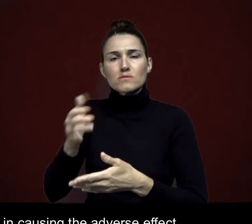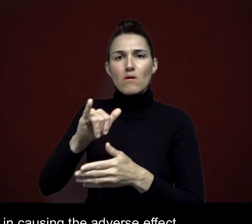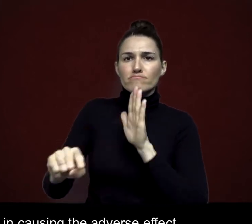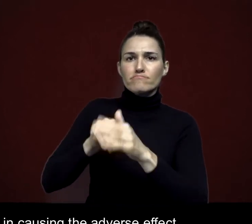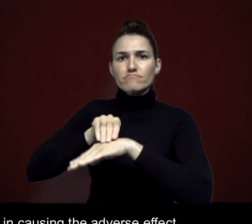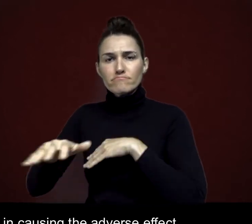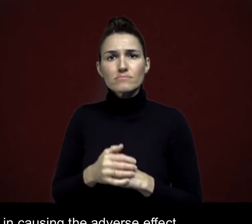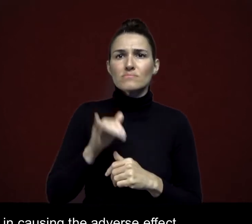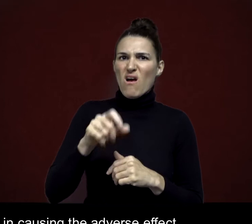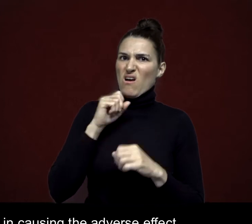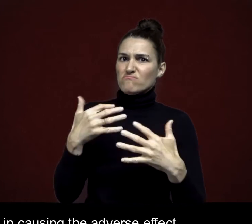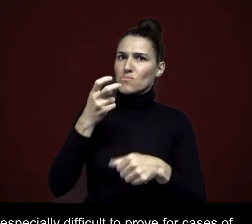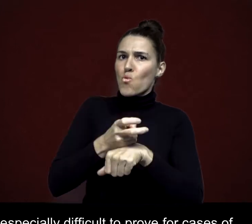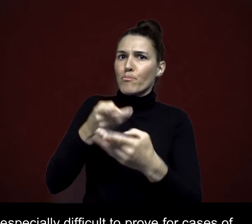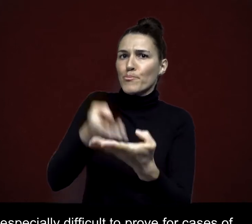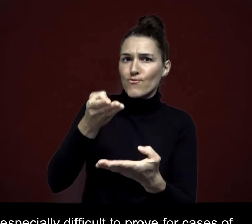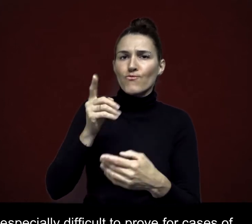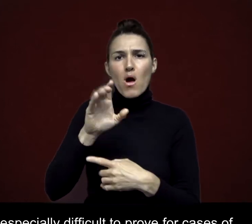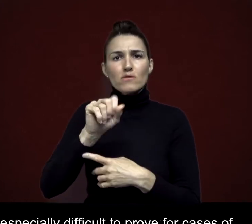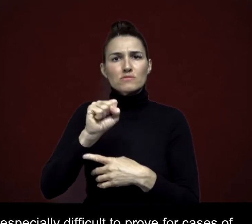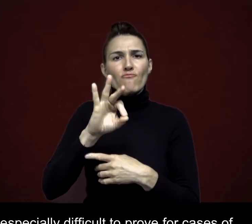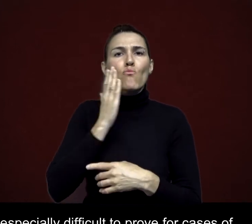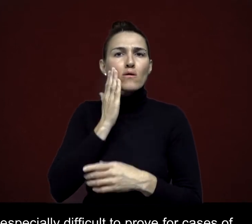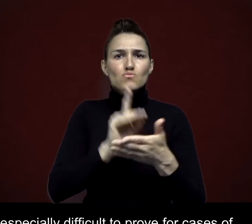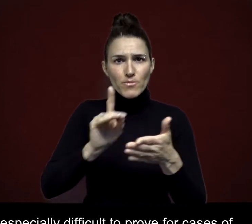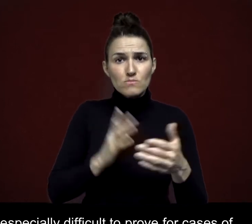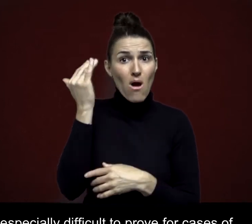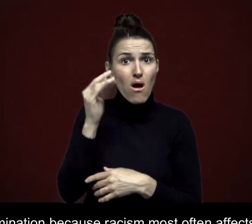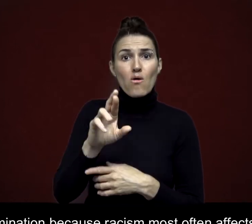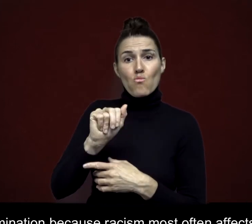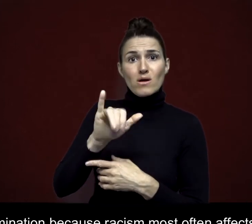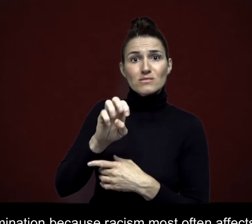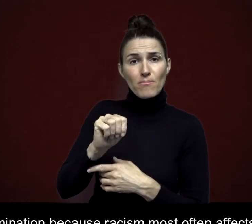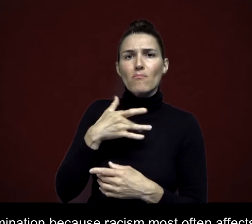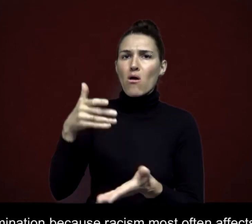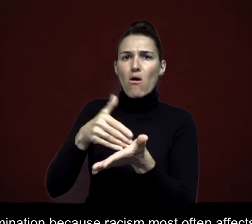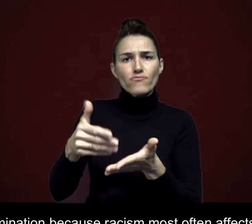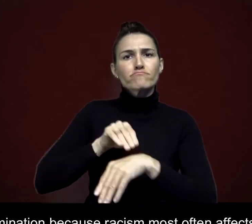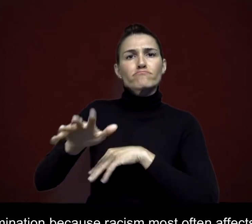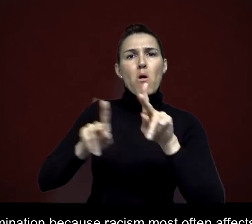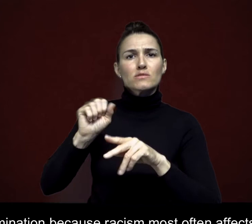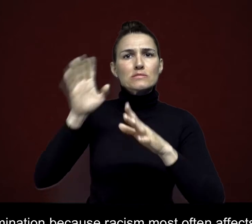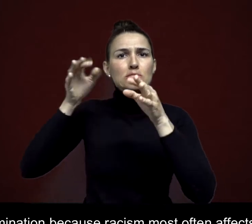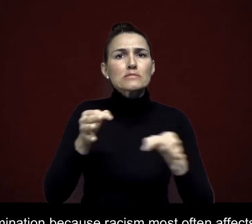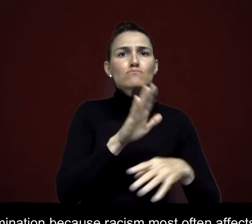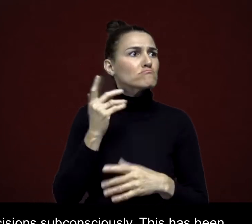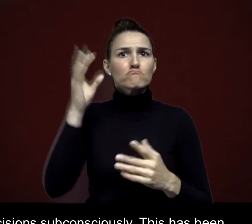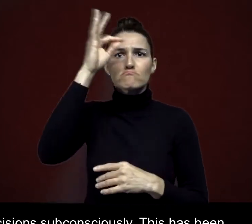causing the adverse effect. This can be especially difficult to prove for cases of racial discrimination because racism most often affects people's